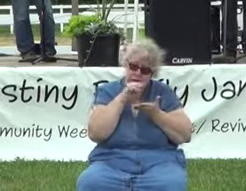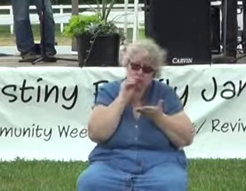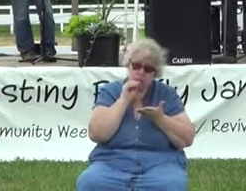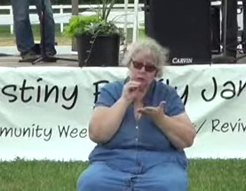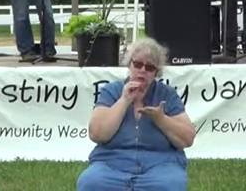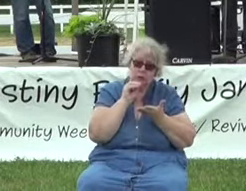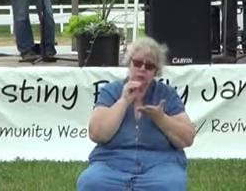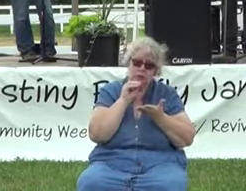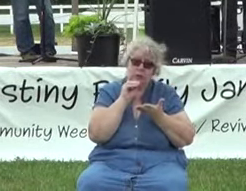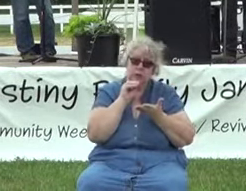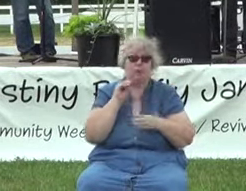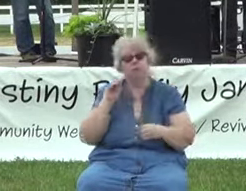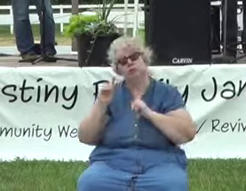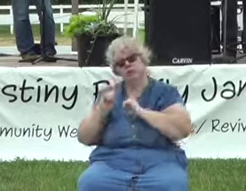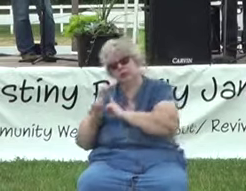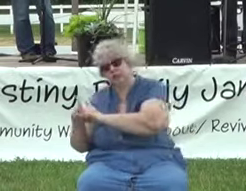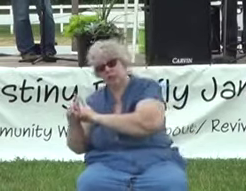and teach.